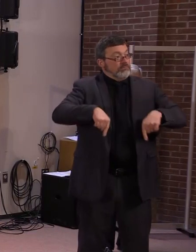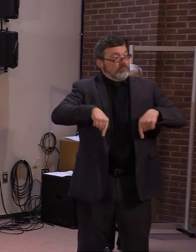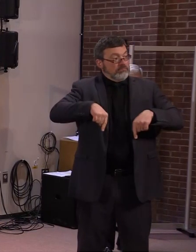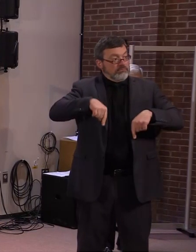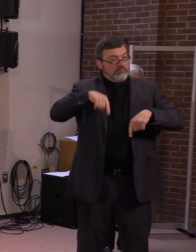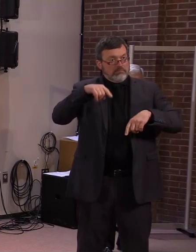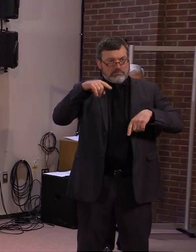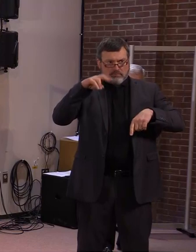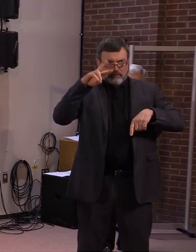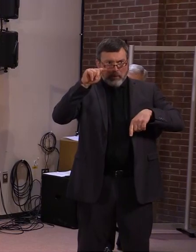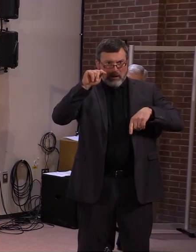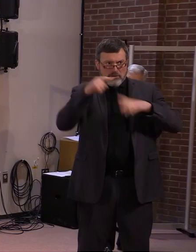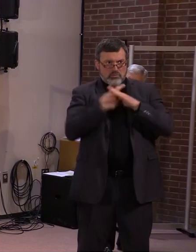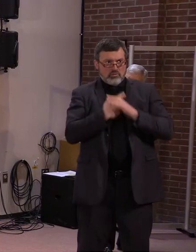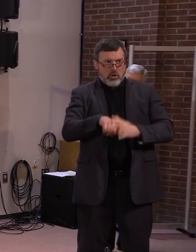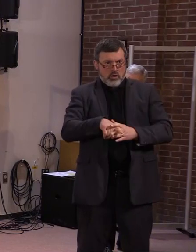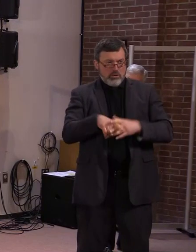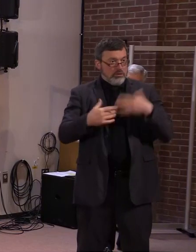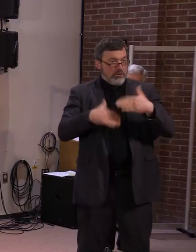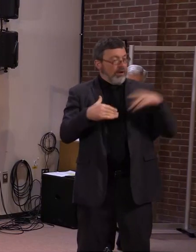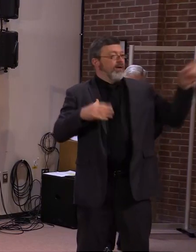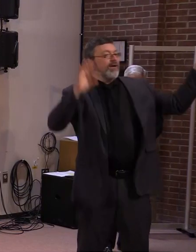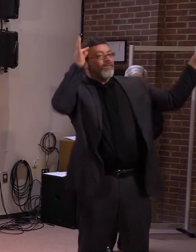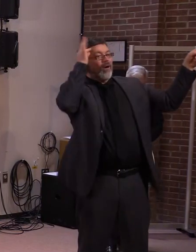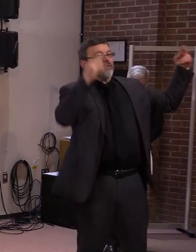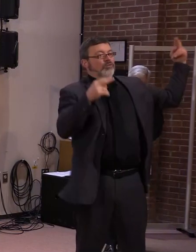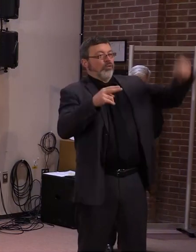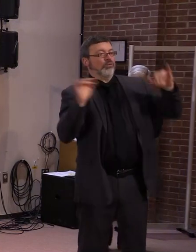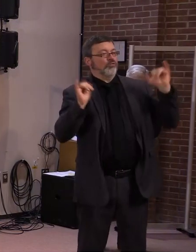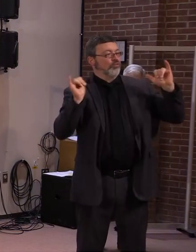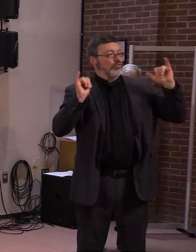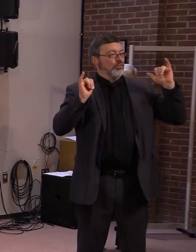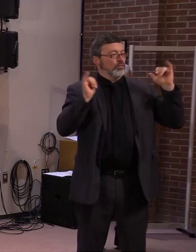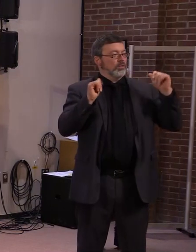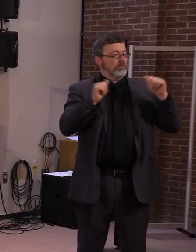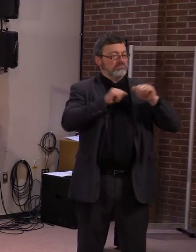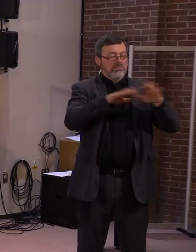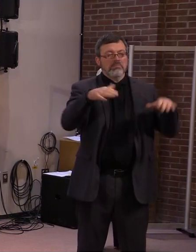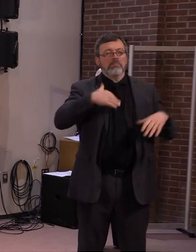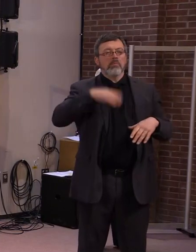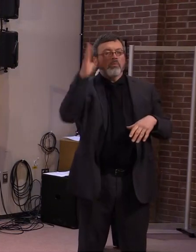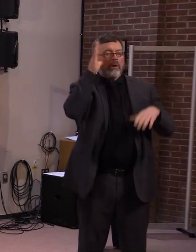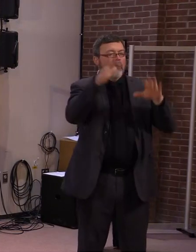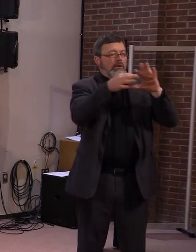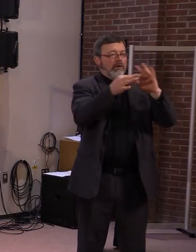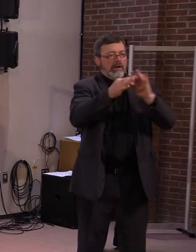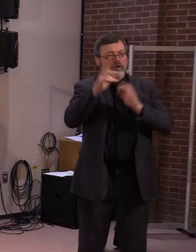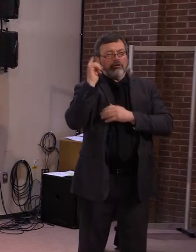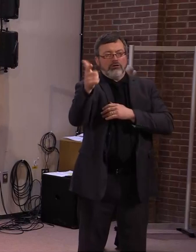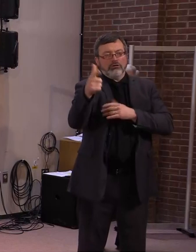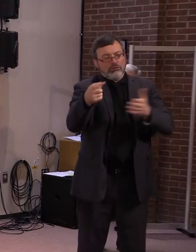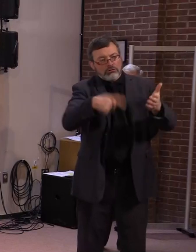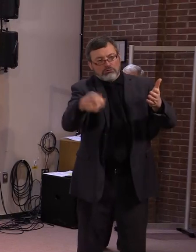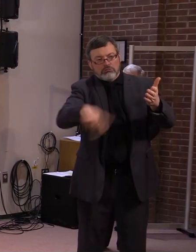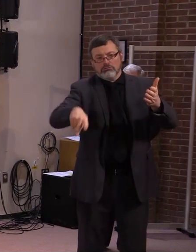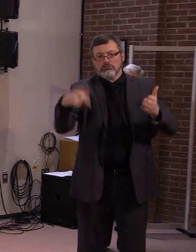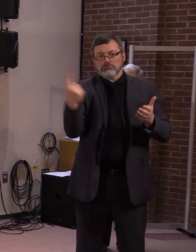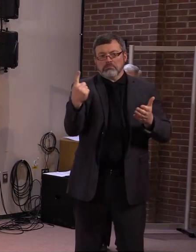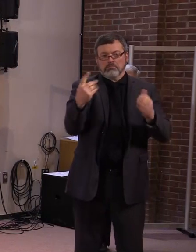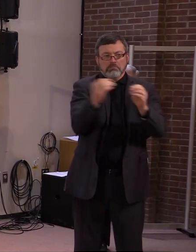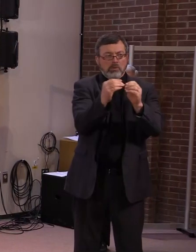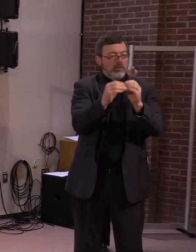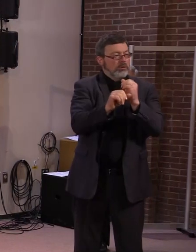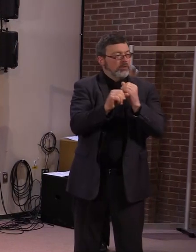have more on that in the coming days. But in the meantime, you might have seen that President Biden is working to allow Americans